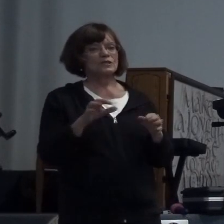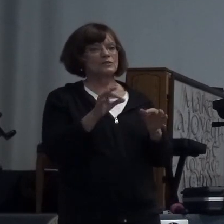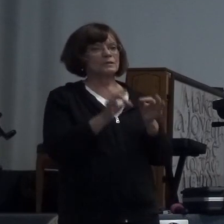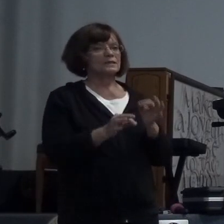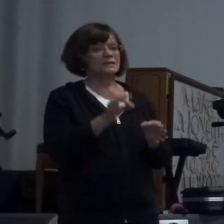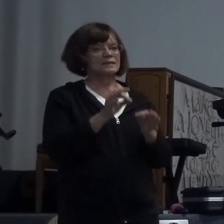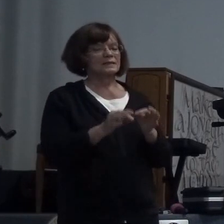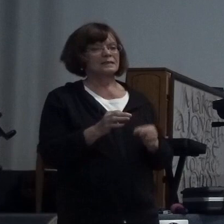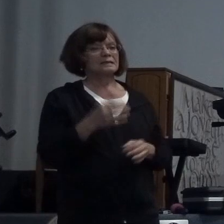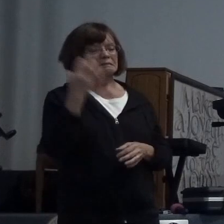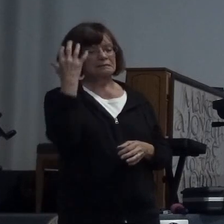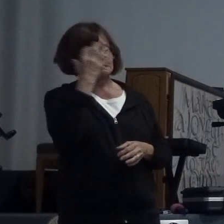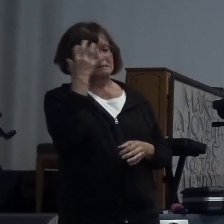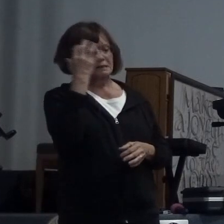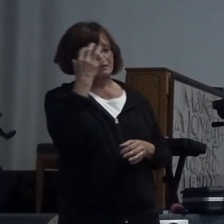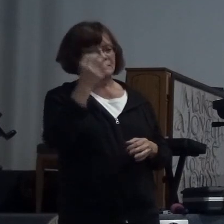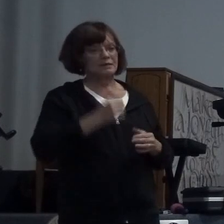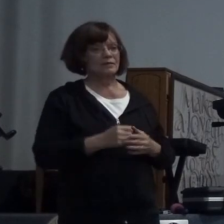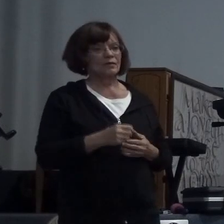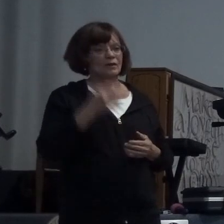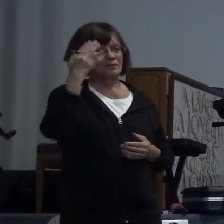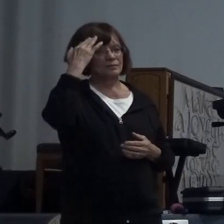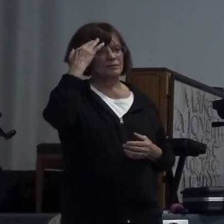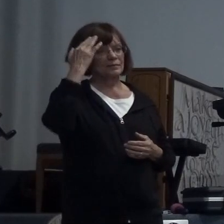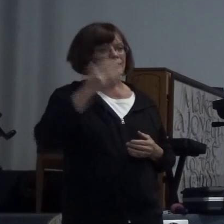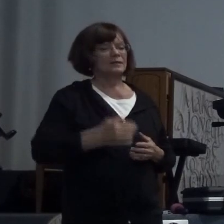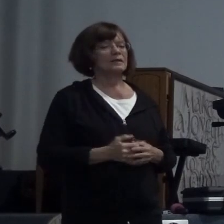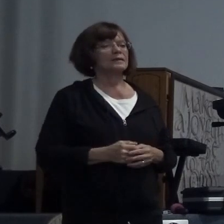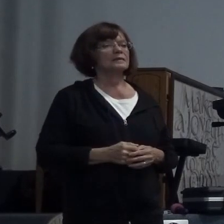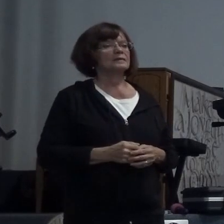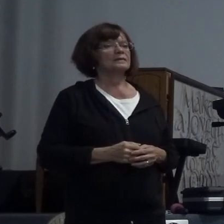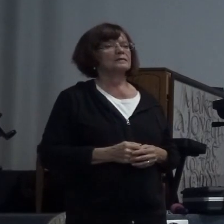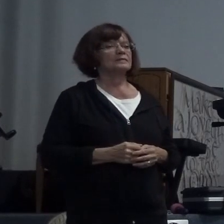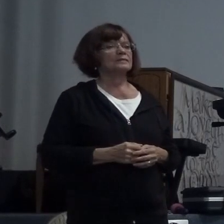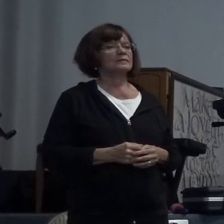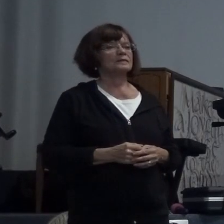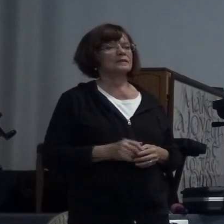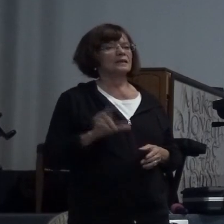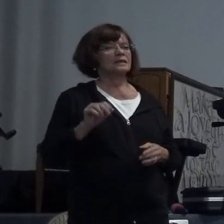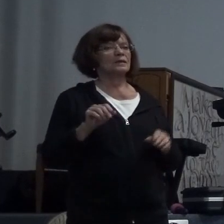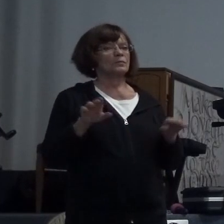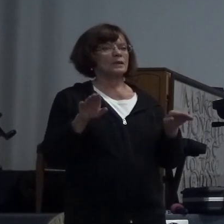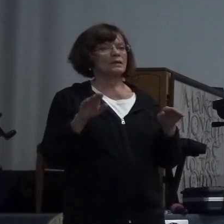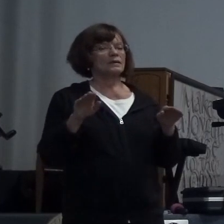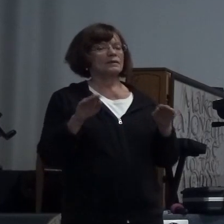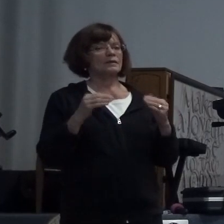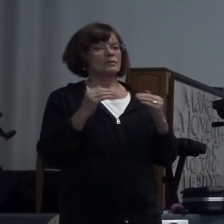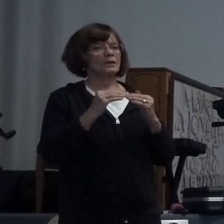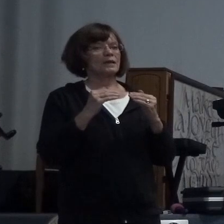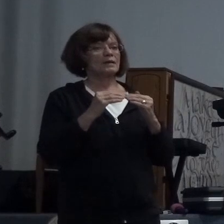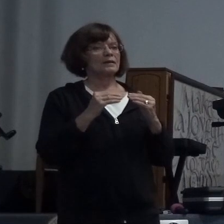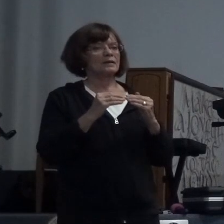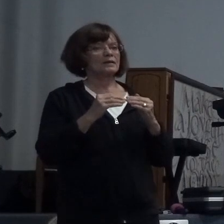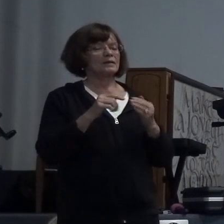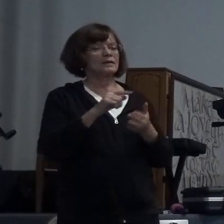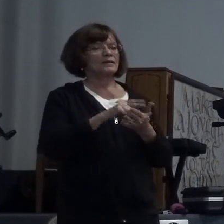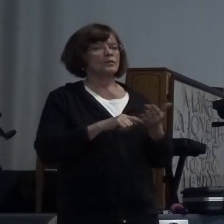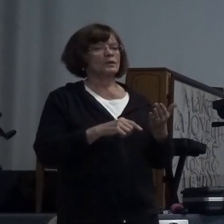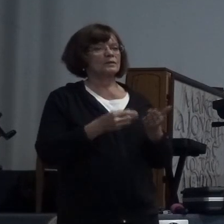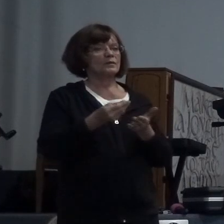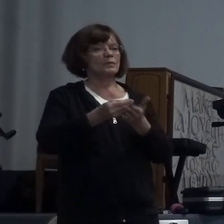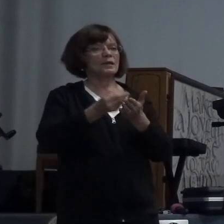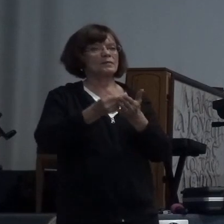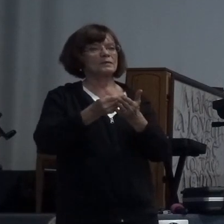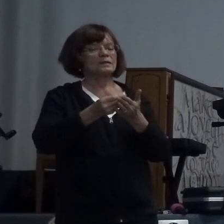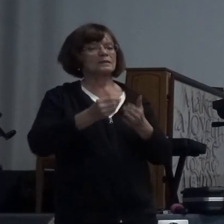could think of the most wicked thing, and it doesn't even compare to what that payment for sin is going to be